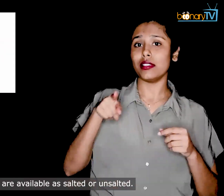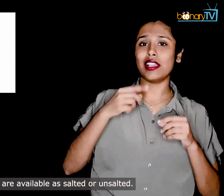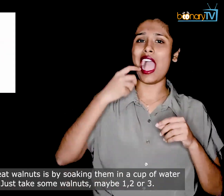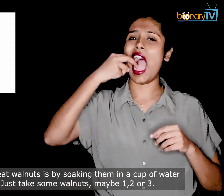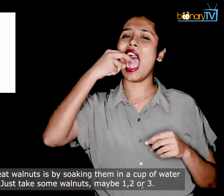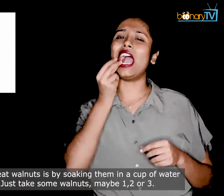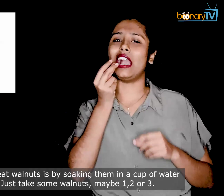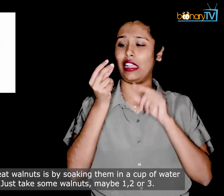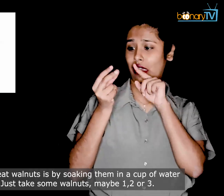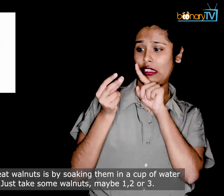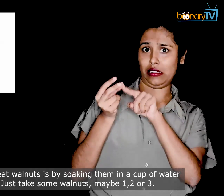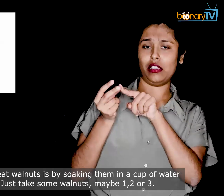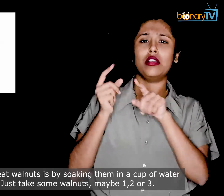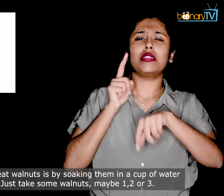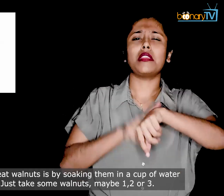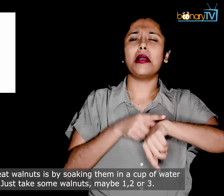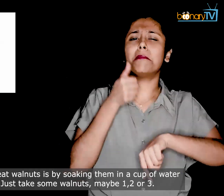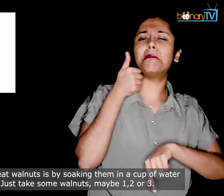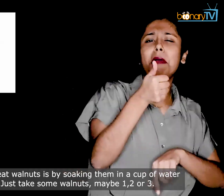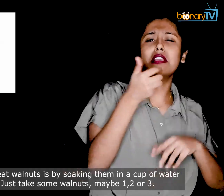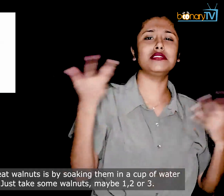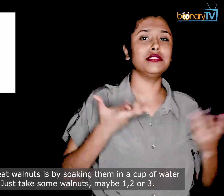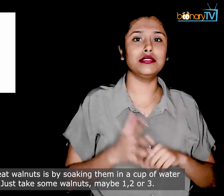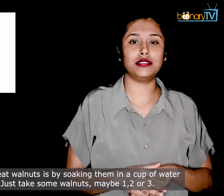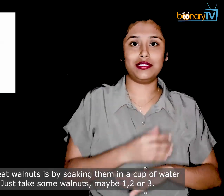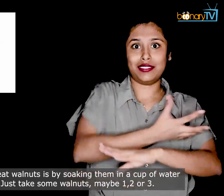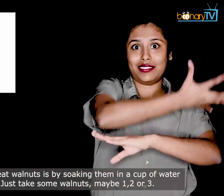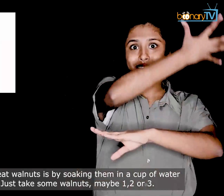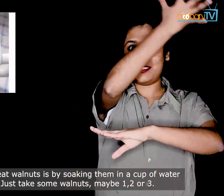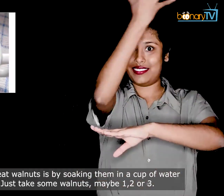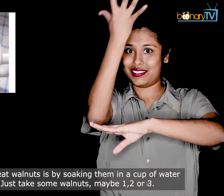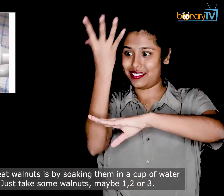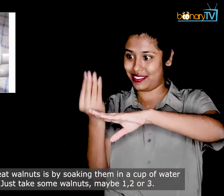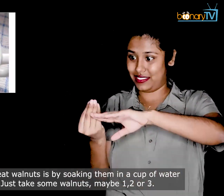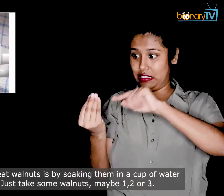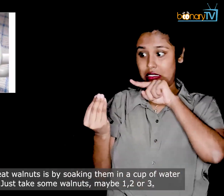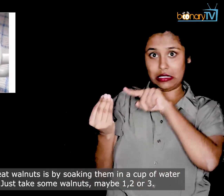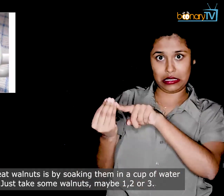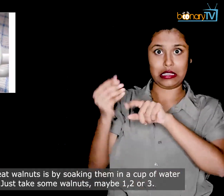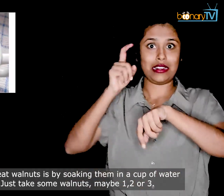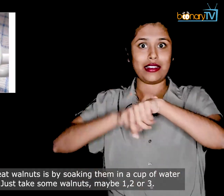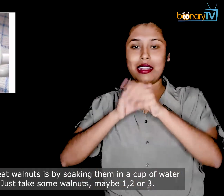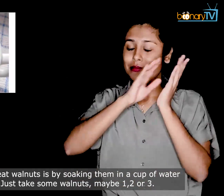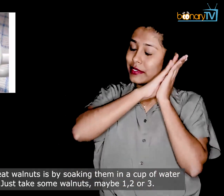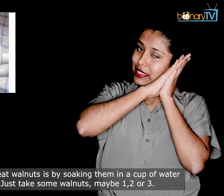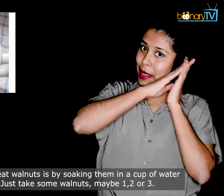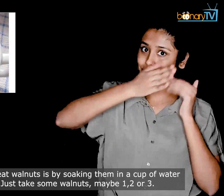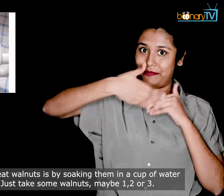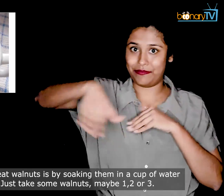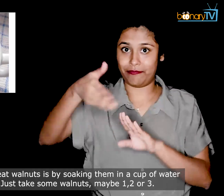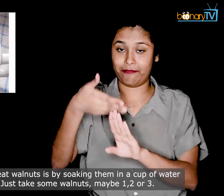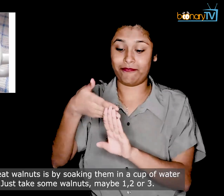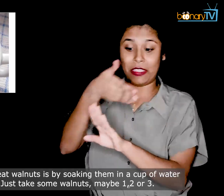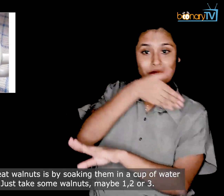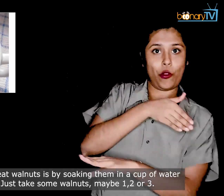the best way to eat walnuts is by soaking them in a cup of water overnight